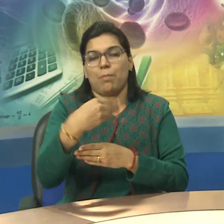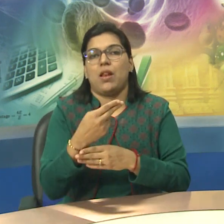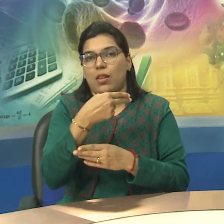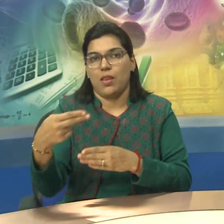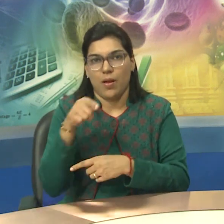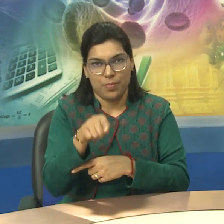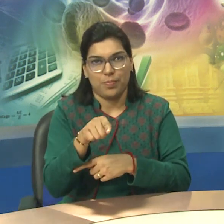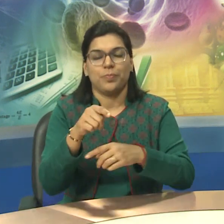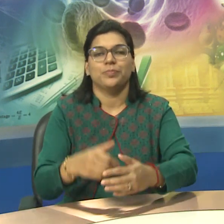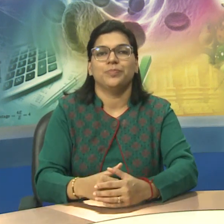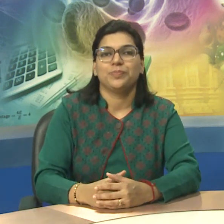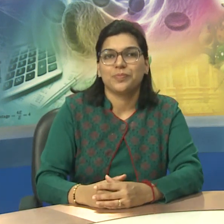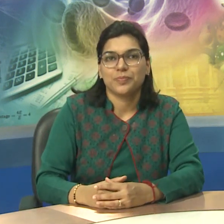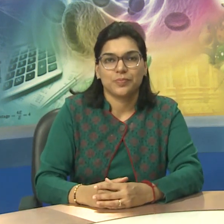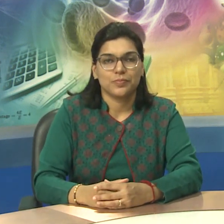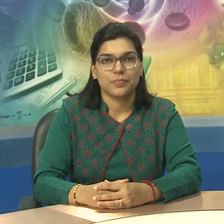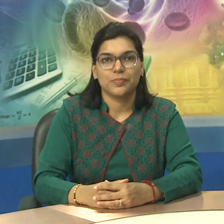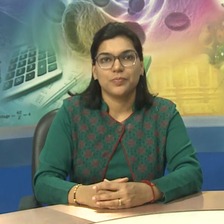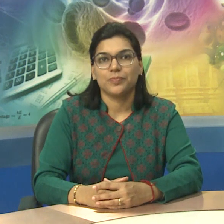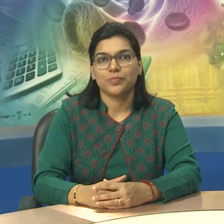Bill works as the proof of the thing you bought.